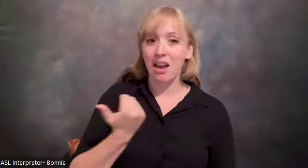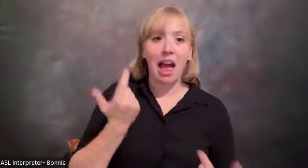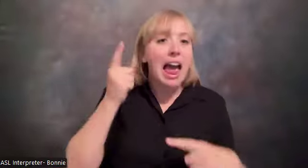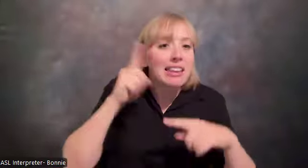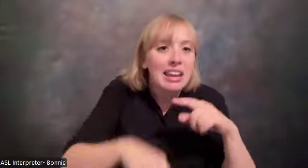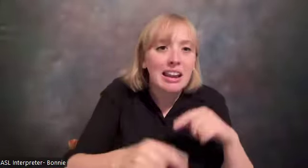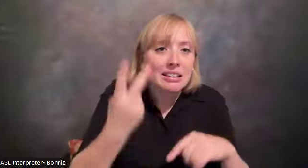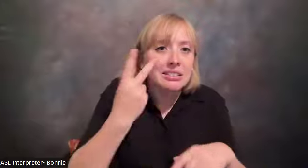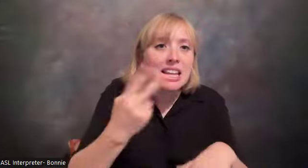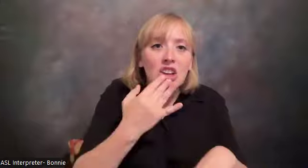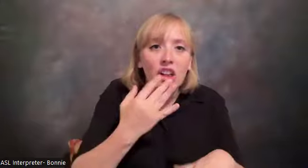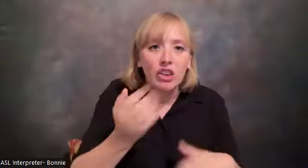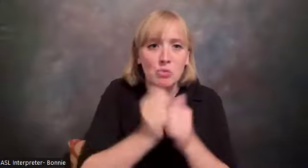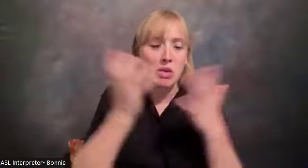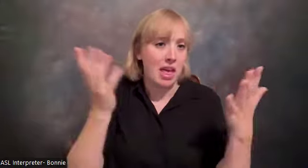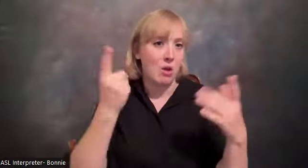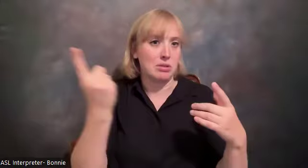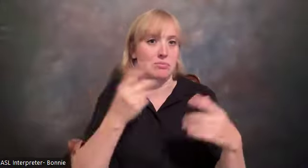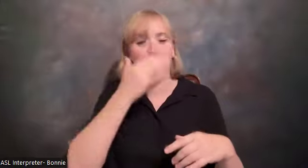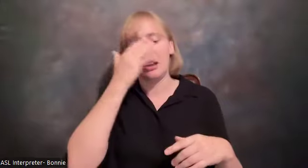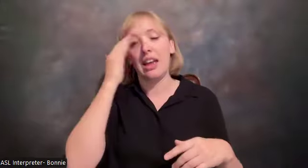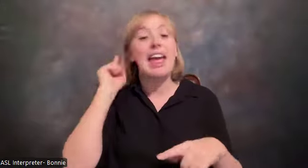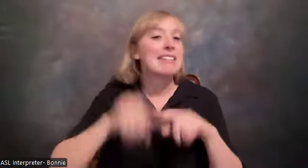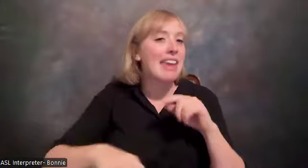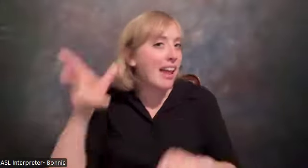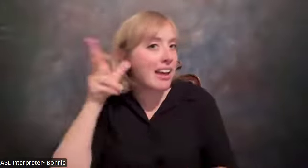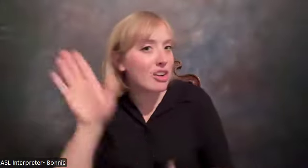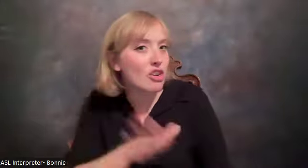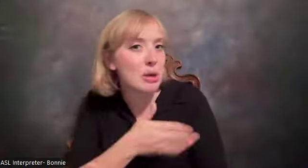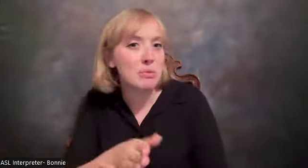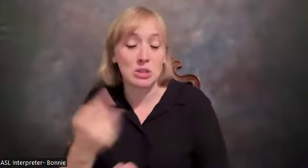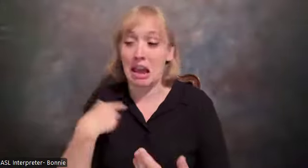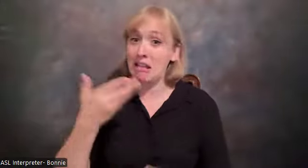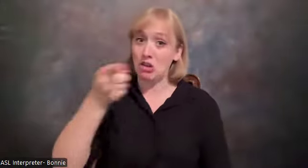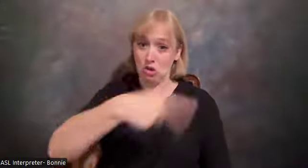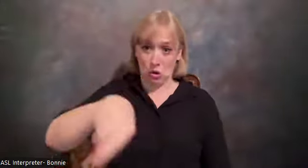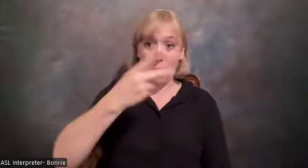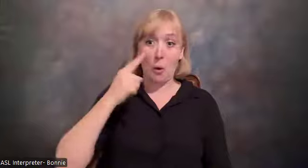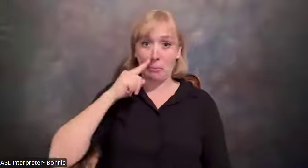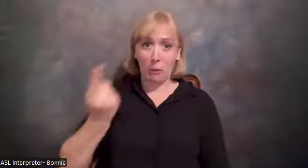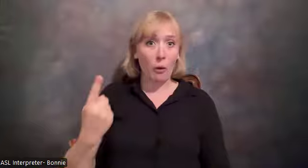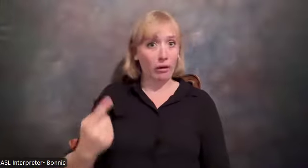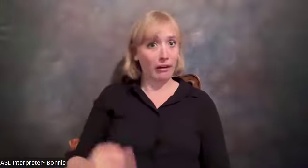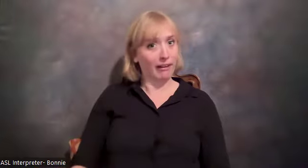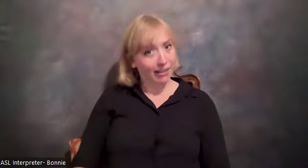the colors. I cannot hear the music, and you are goddamn boring.